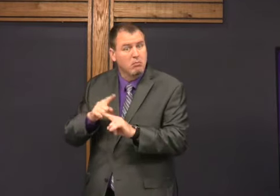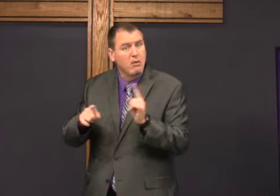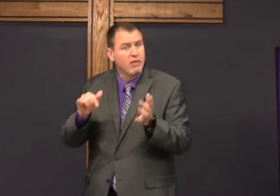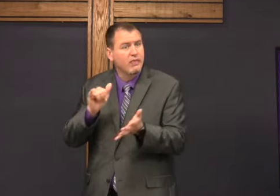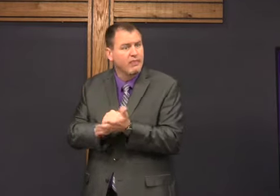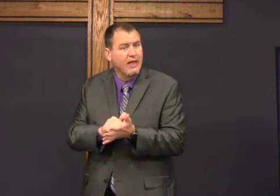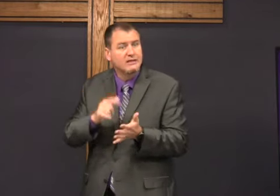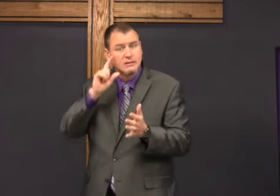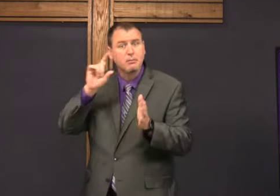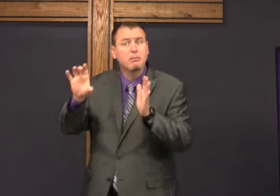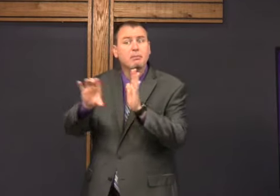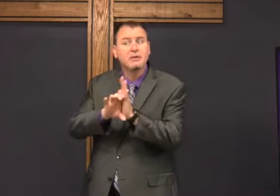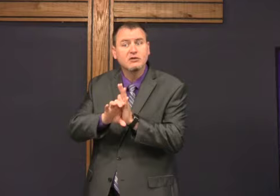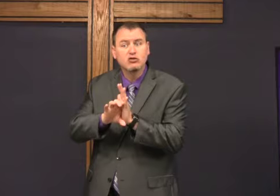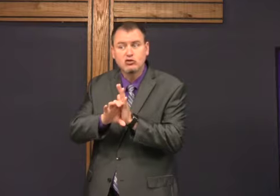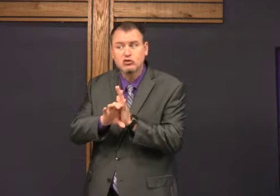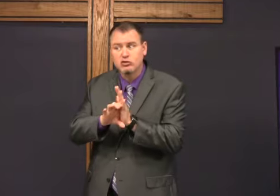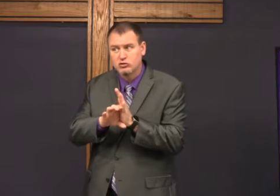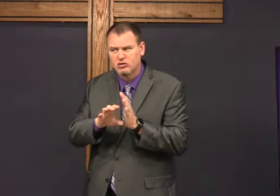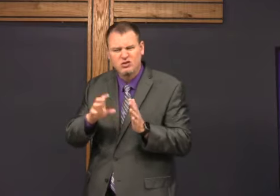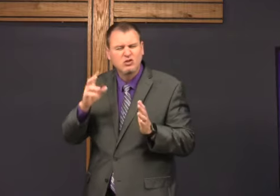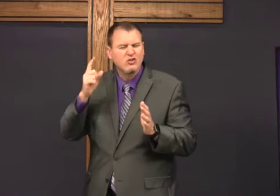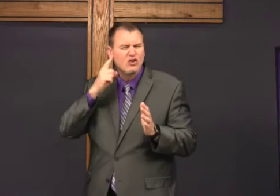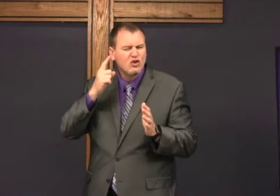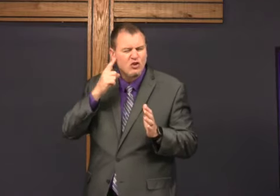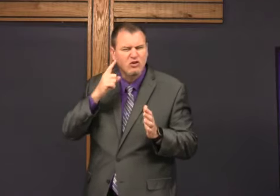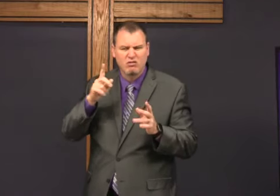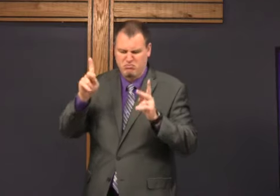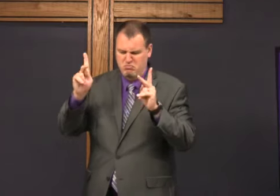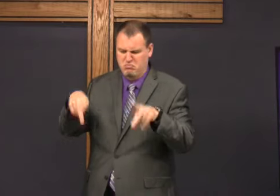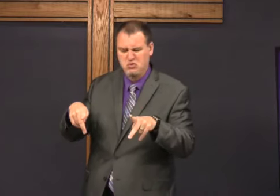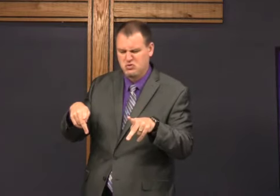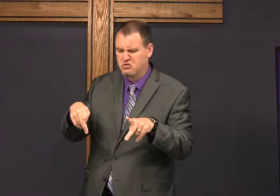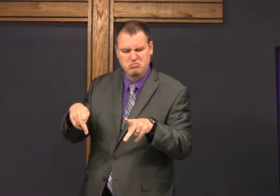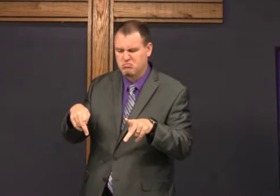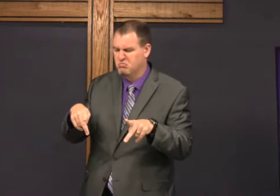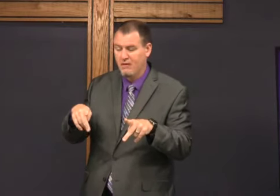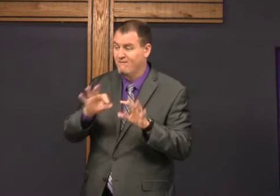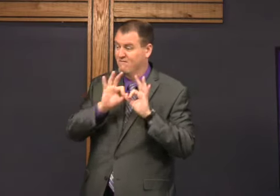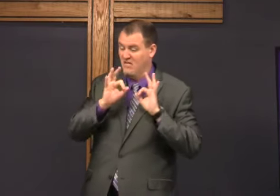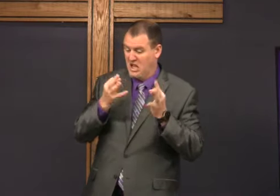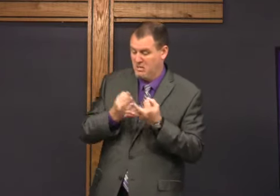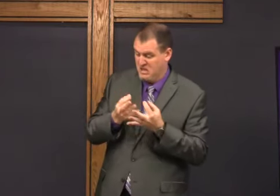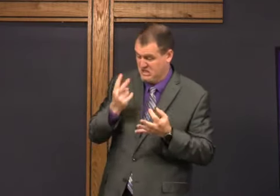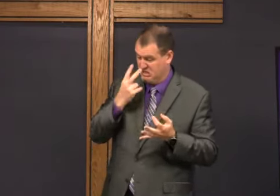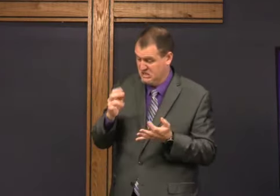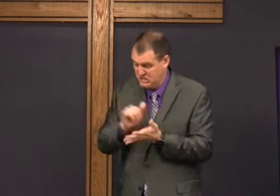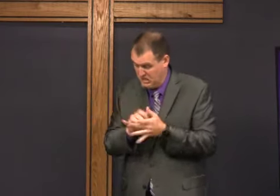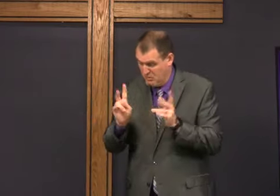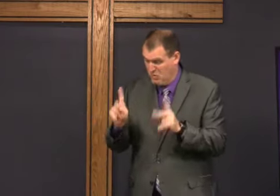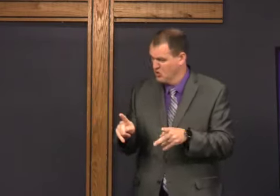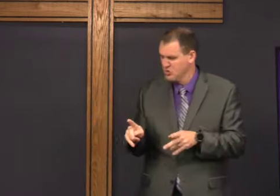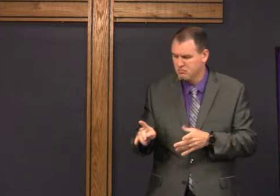Money. You decide what to do with it, but that's a picture. Have you ever heard a